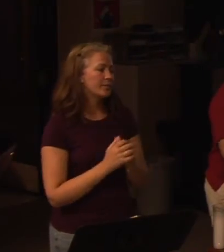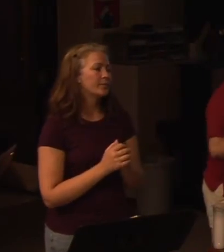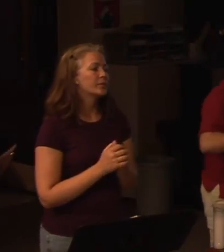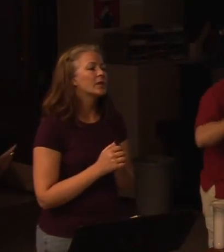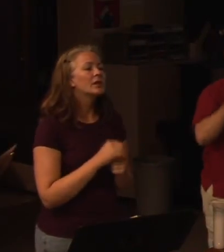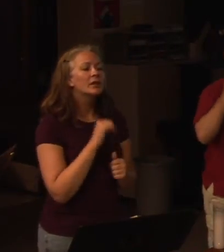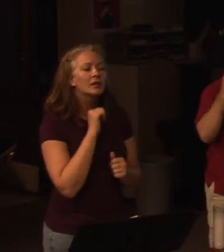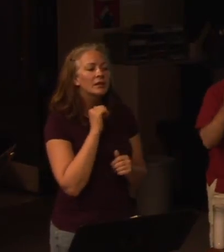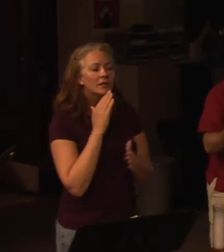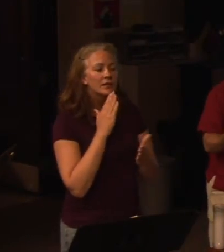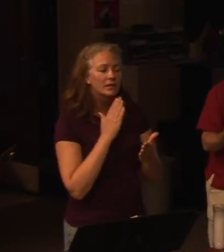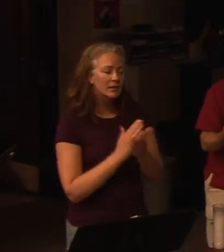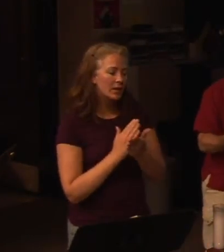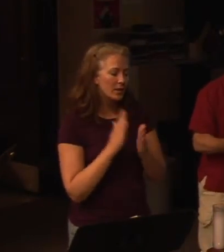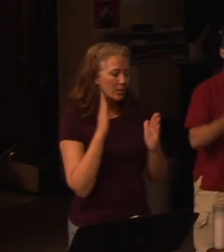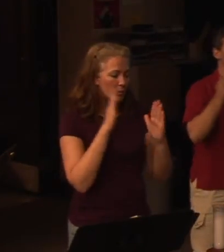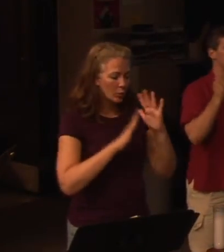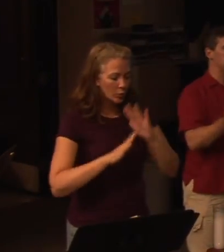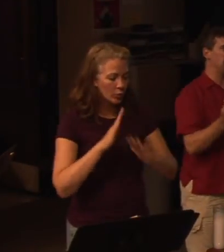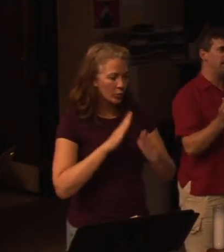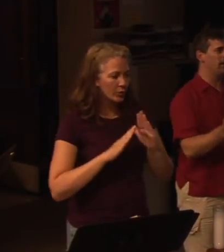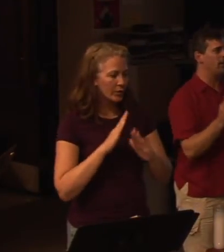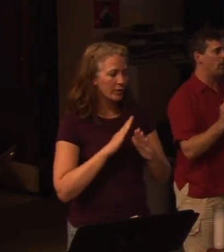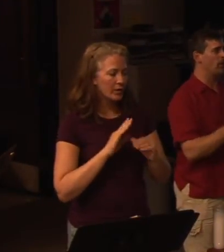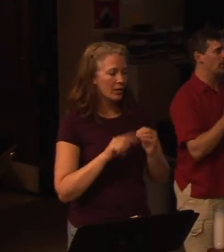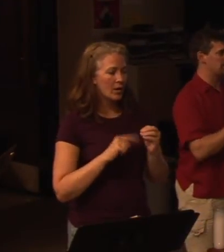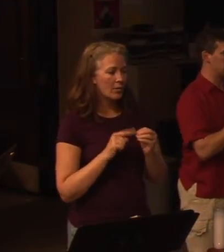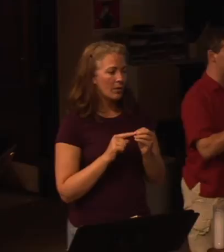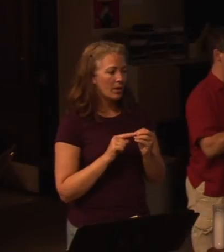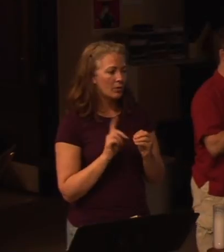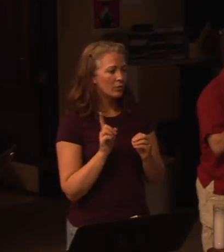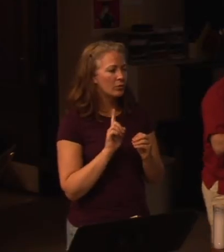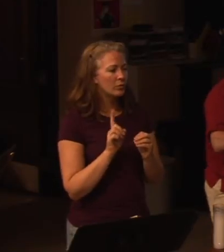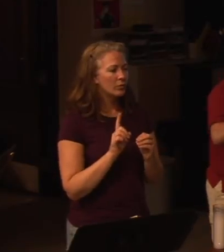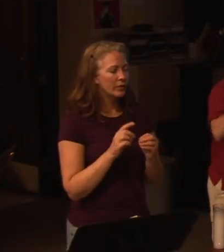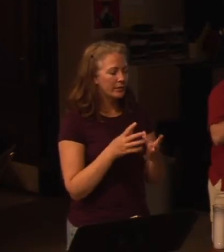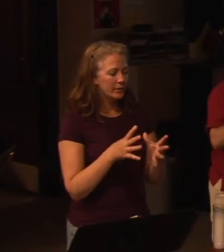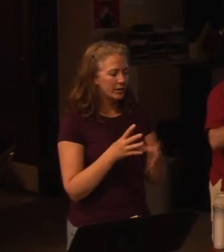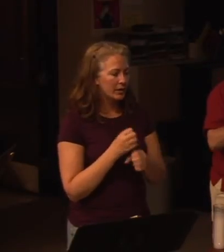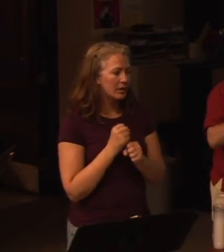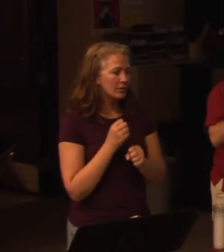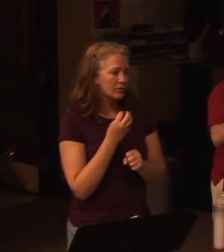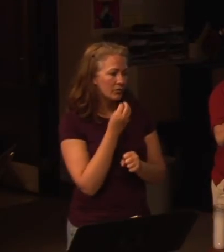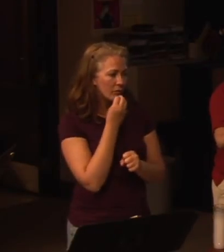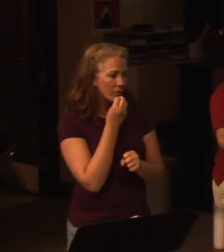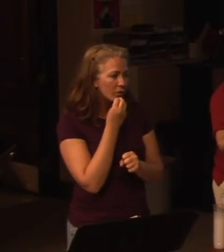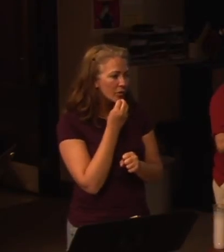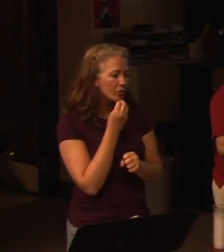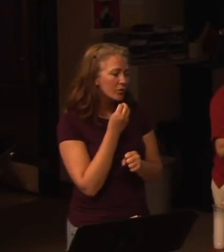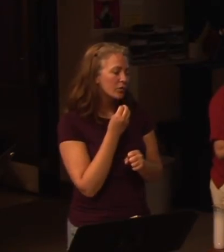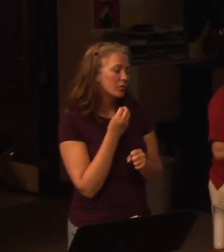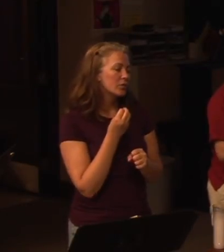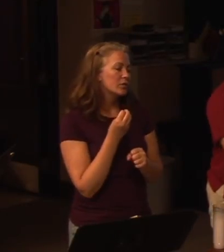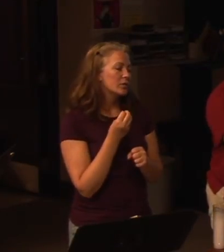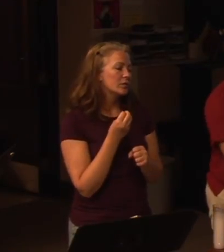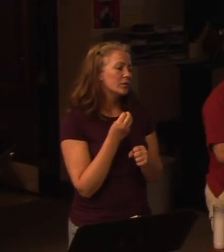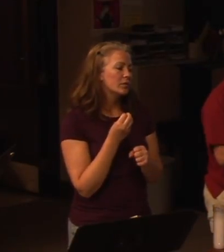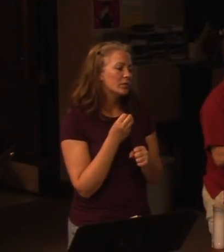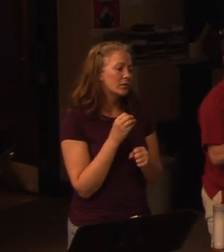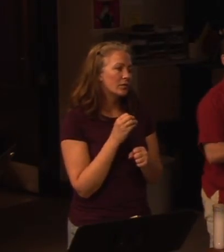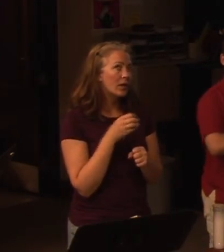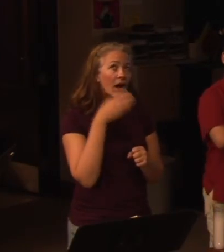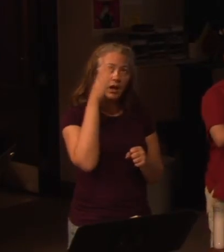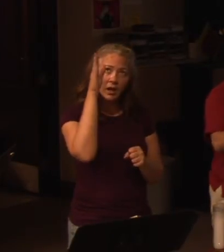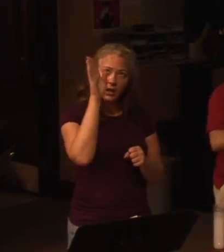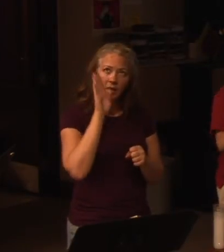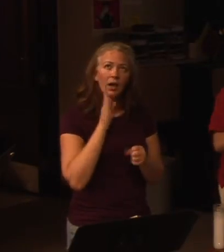your food or how you're going to get your clothes, because God is going to take care of all those things. He says, what you need to do, though, is seek God's kingdom first. And all those